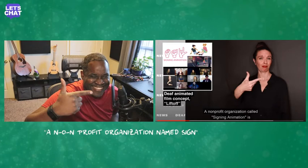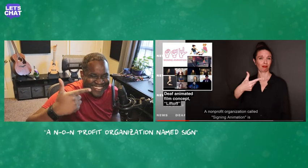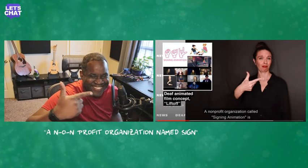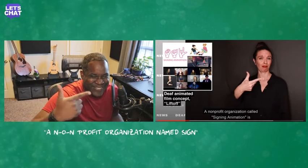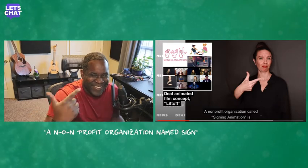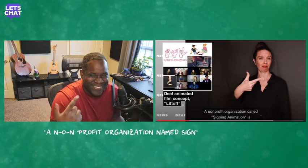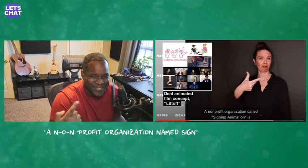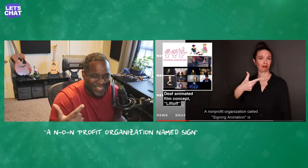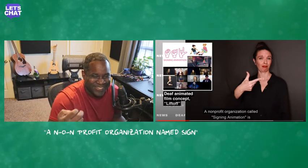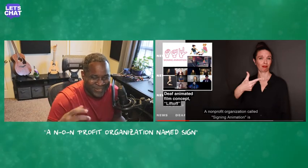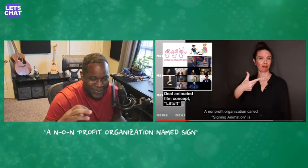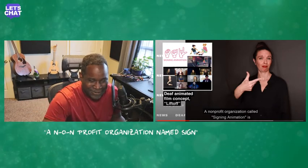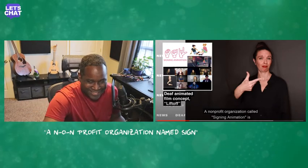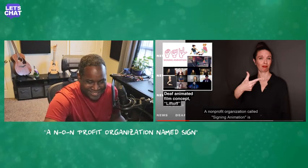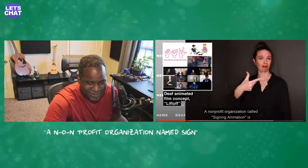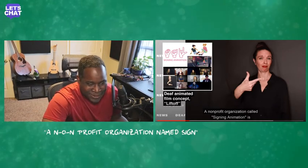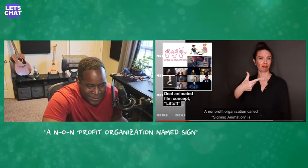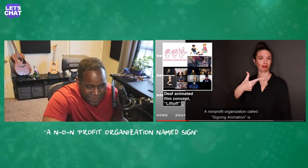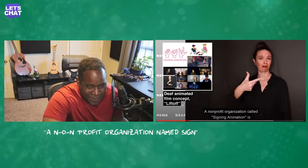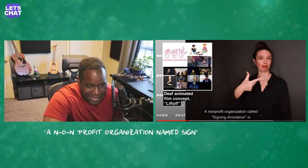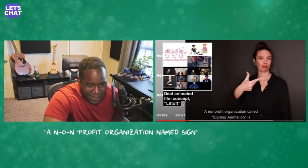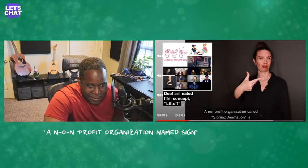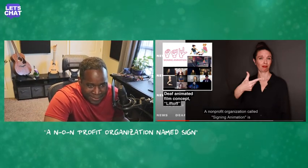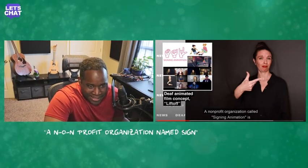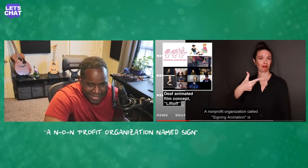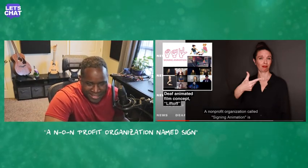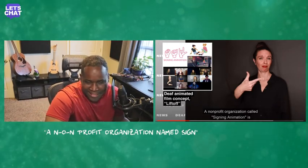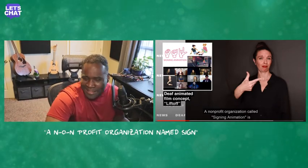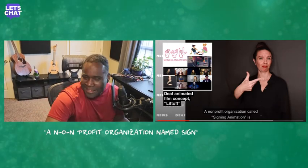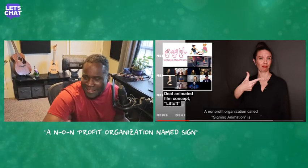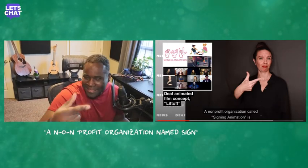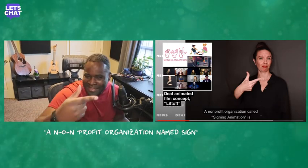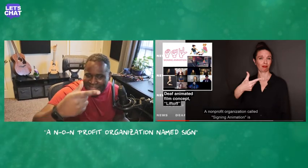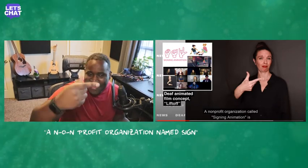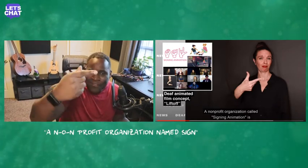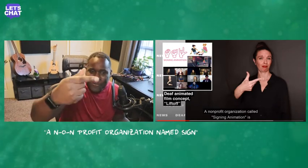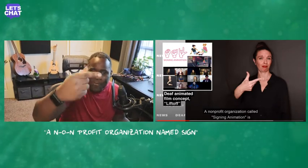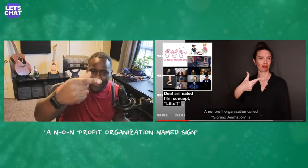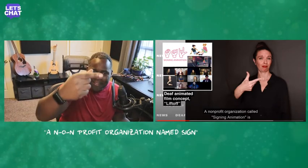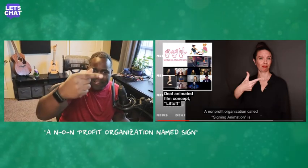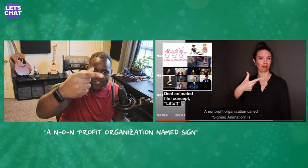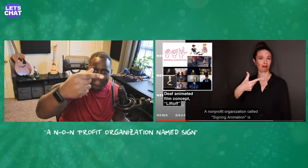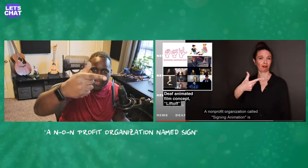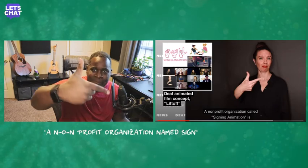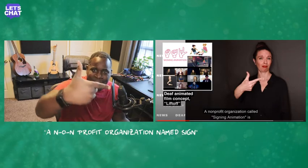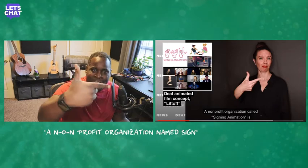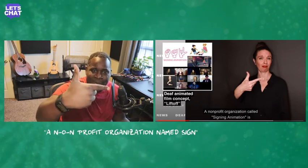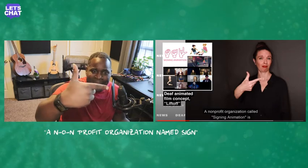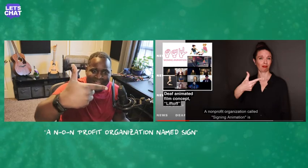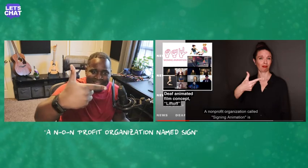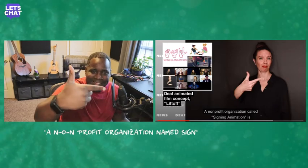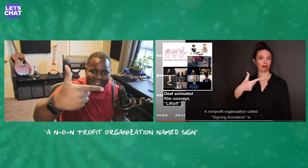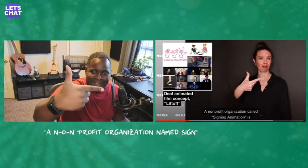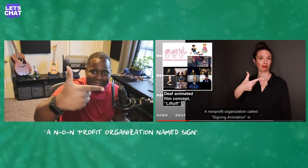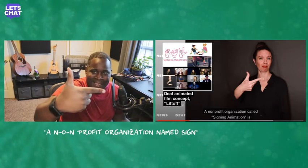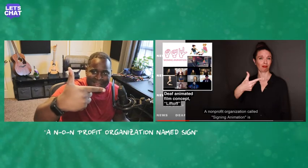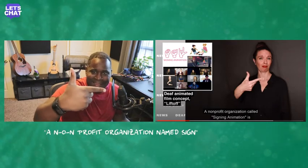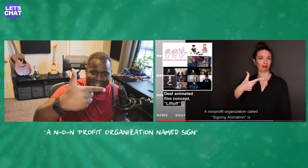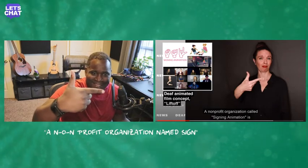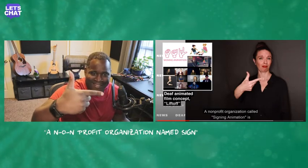Now she's signing so fast, her fingers are going great, little wonky. But so this is a G, but she's doing like this.